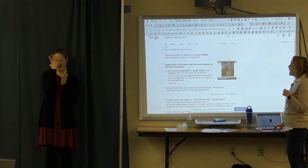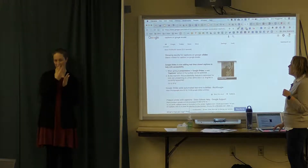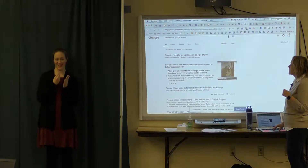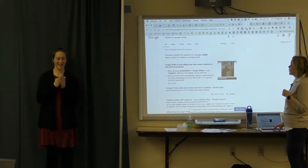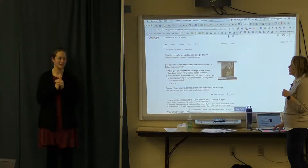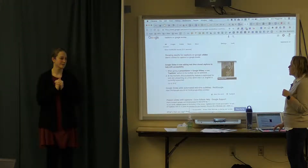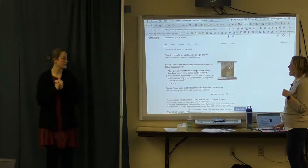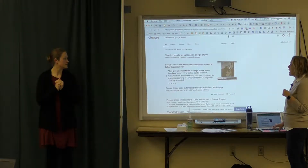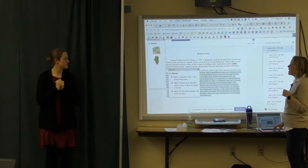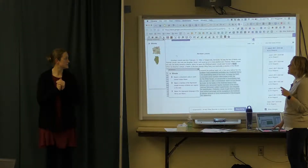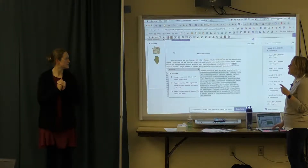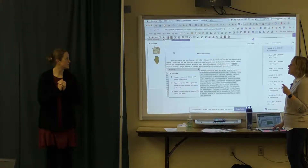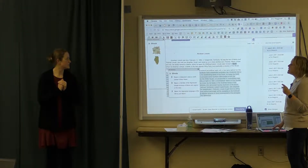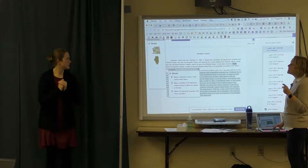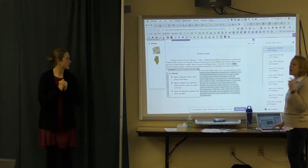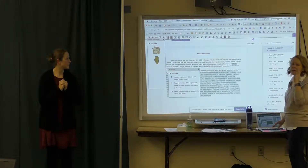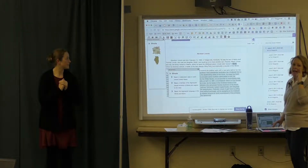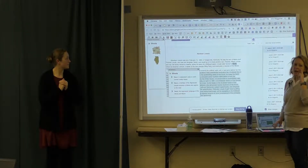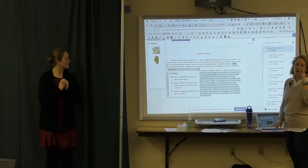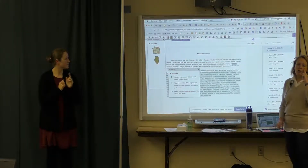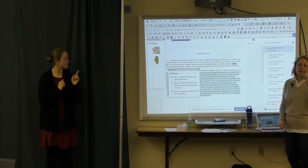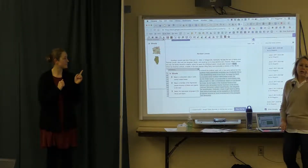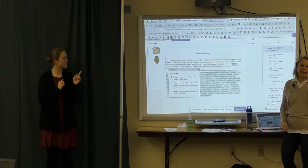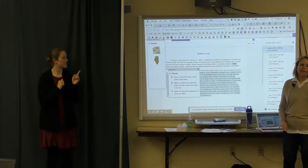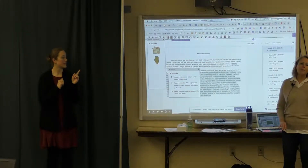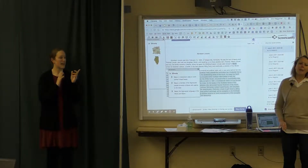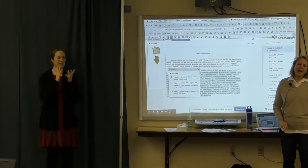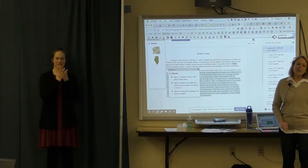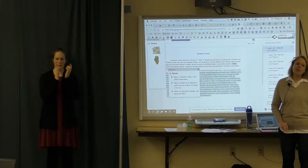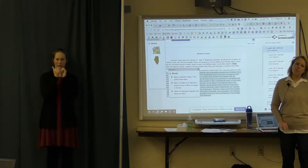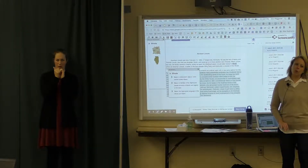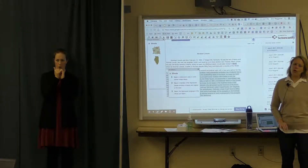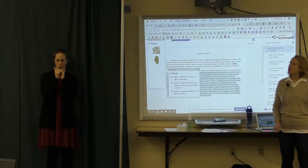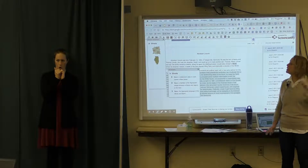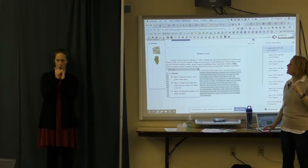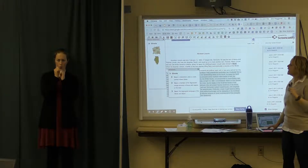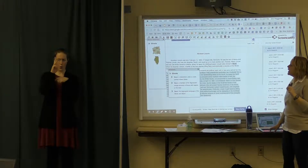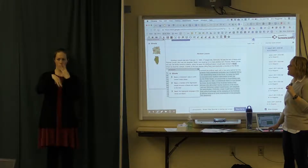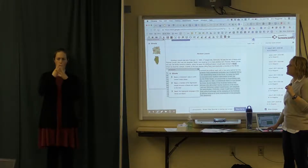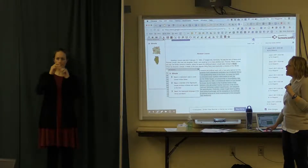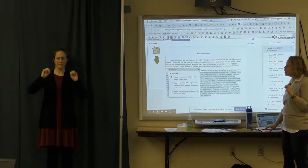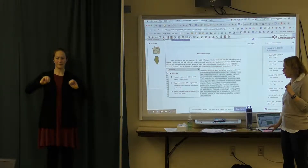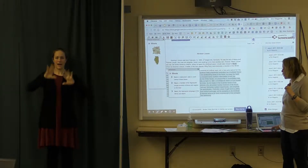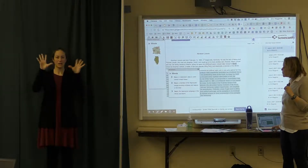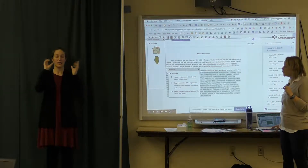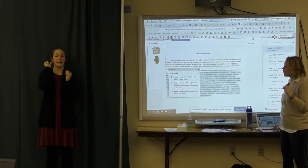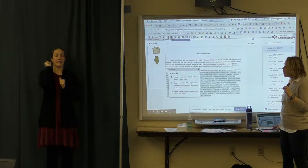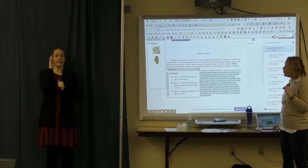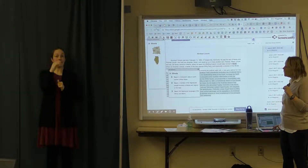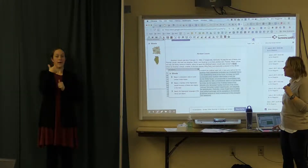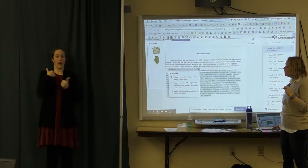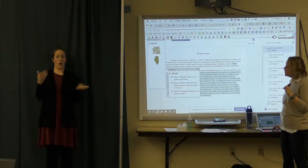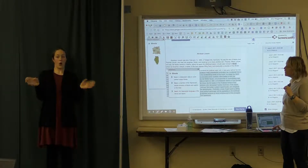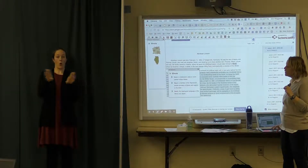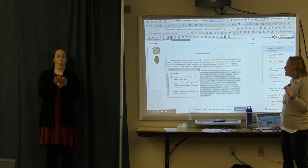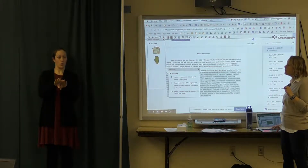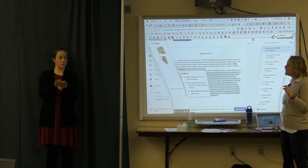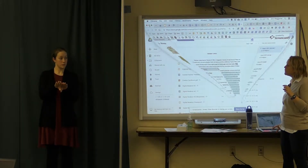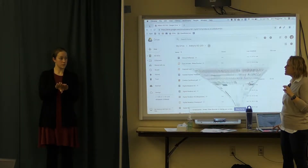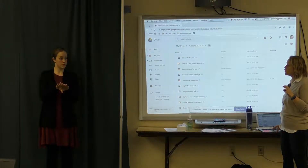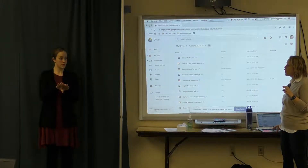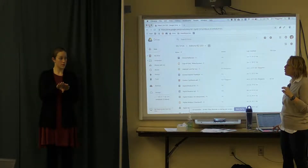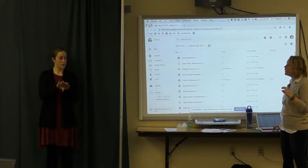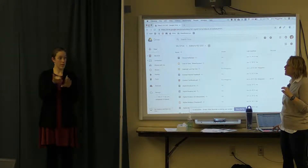different tab, it's recording that. Somehow, in the magic of the world, if I close Chrome,